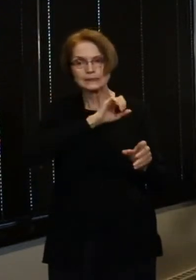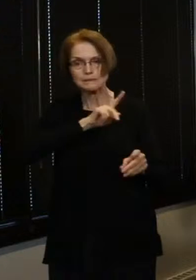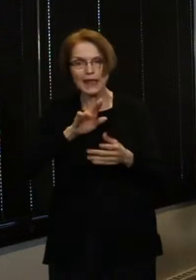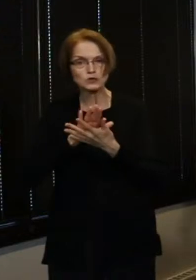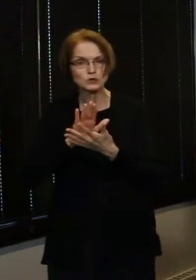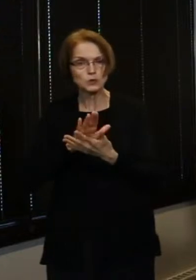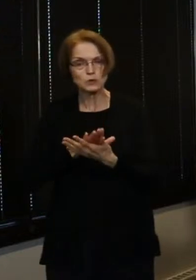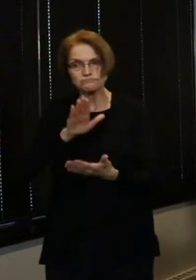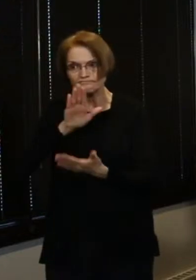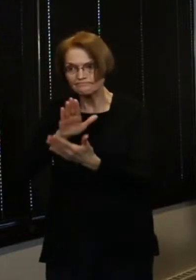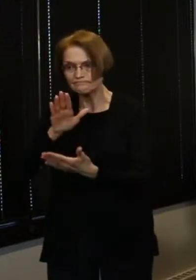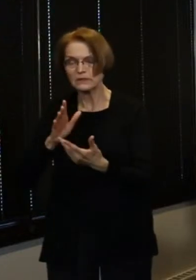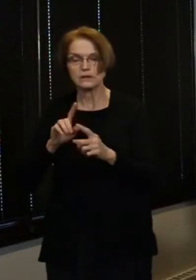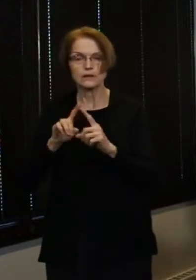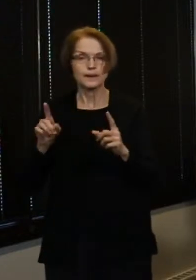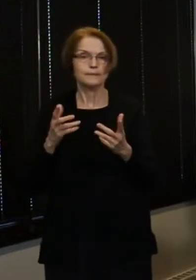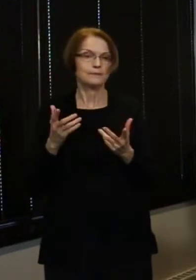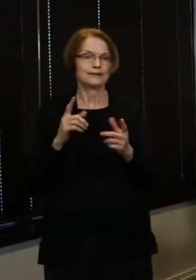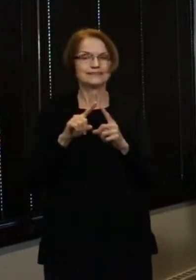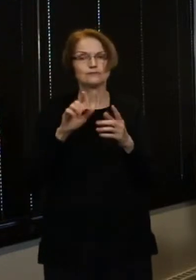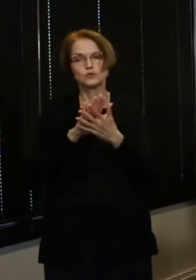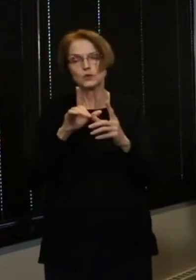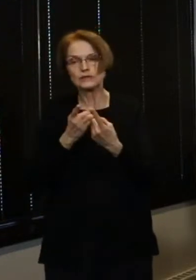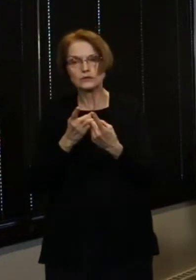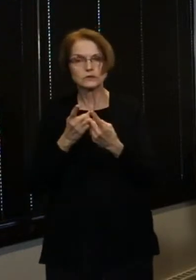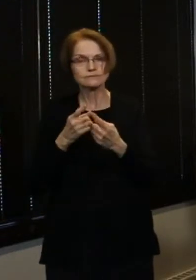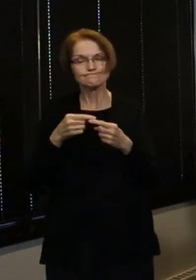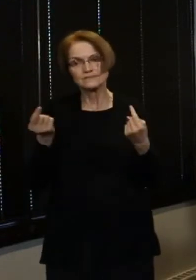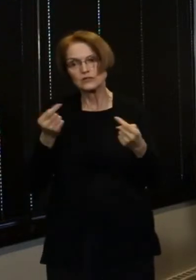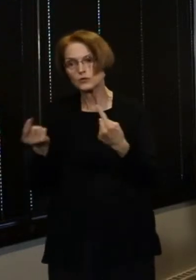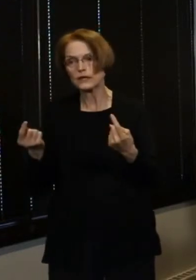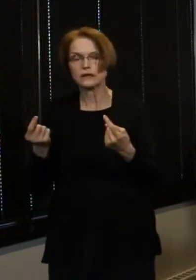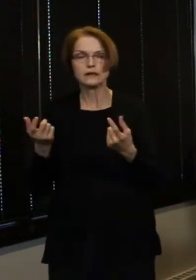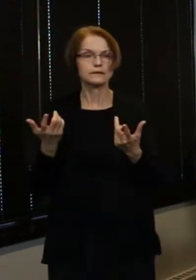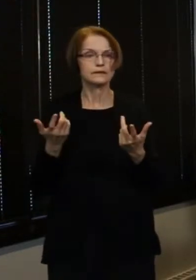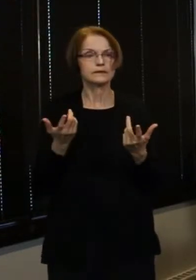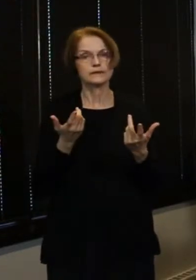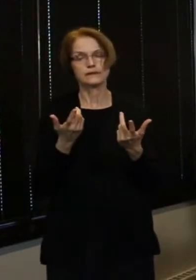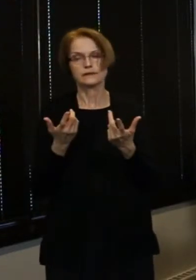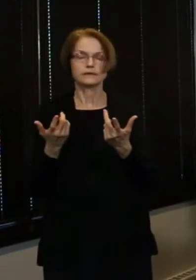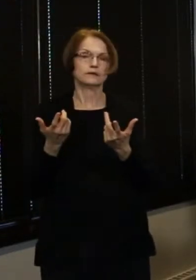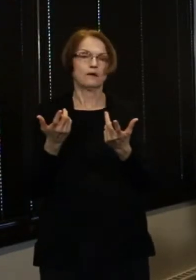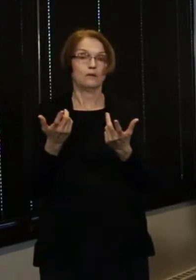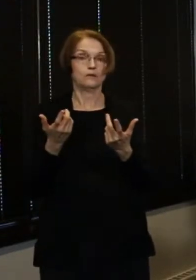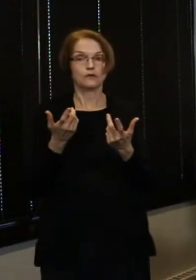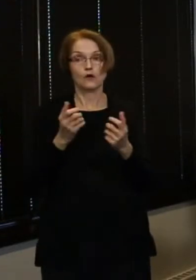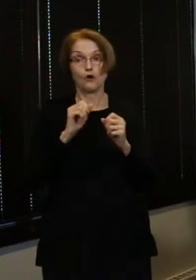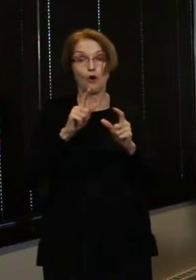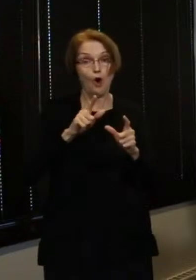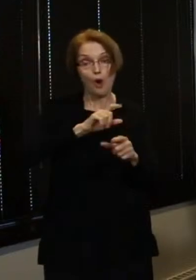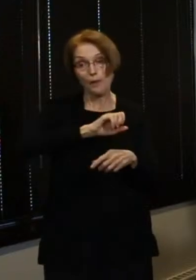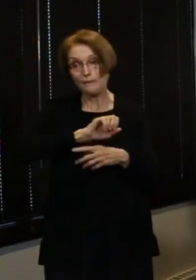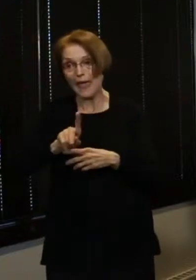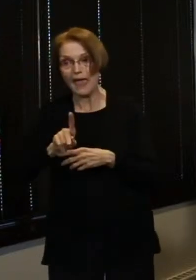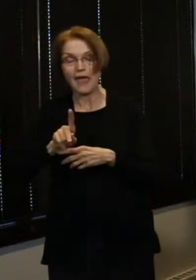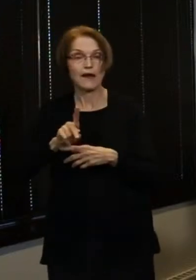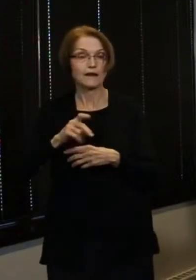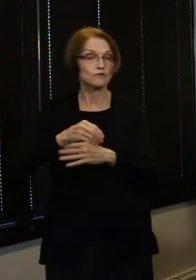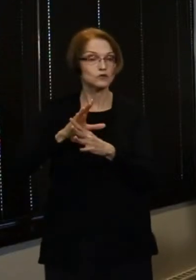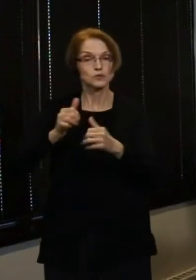is, differences of opinion between different school districts on how much they want to bring people back versus virtual